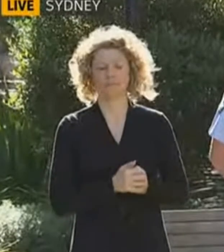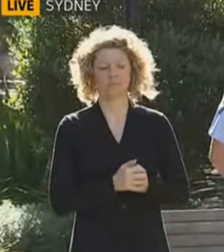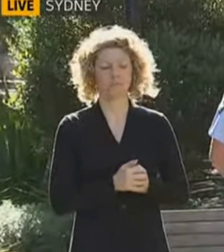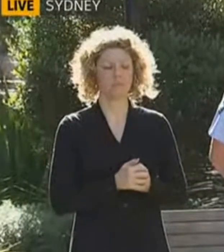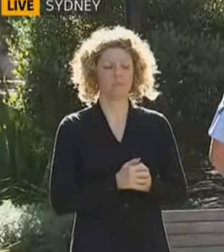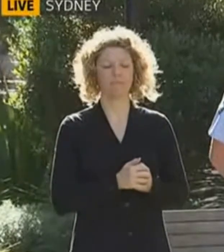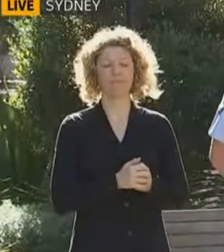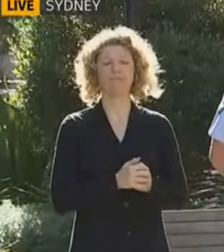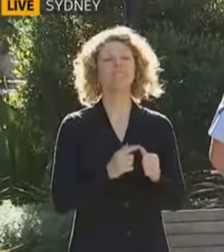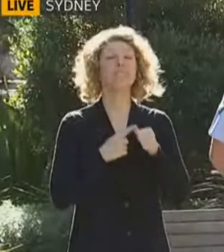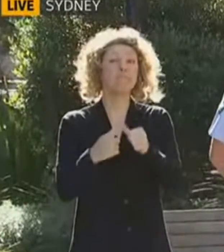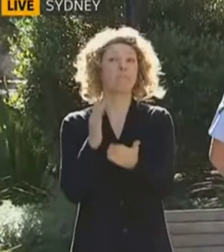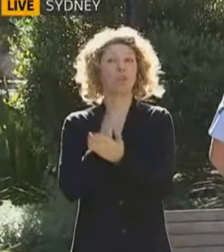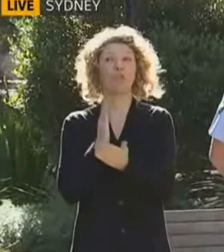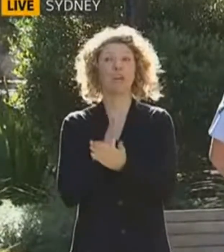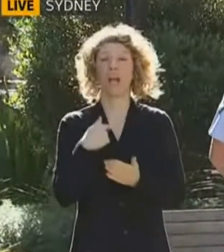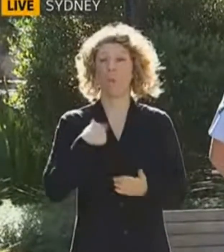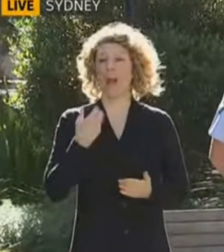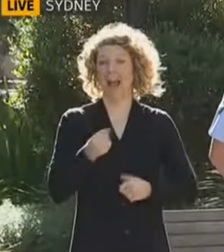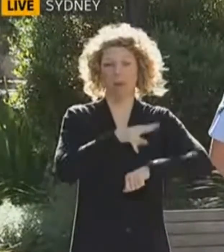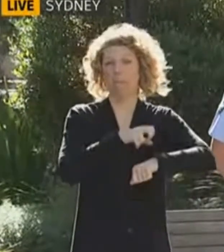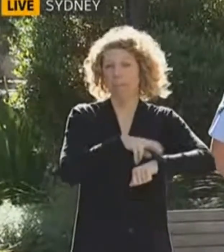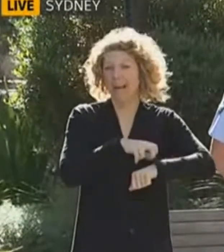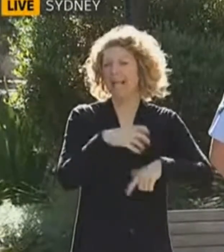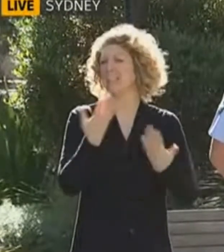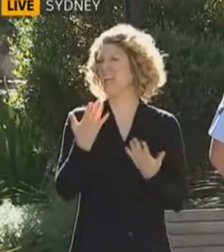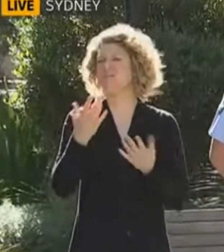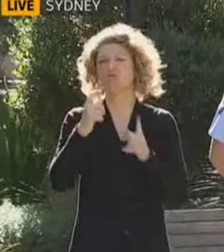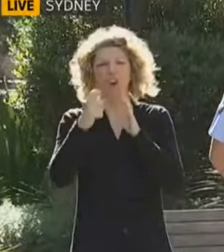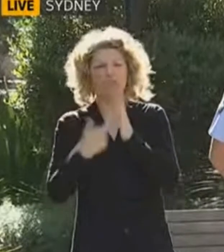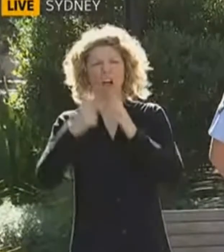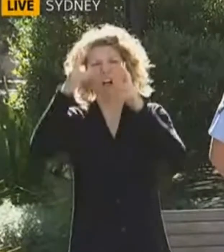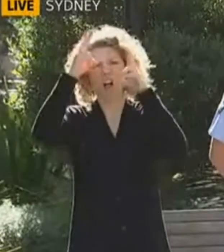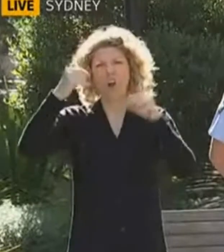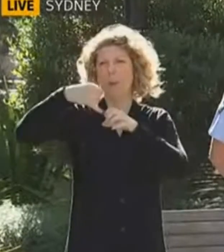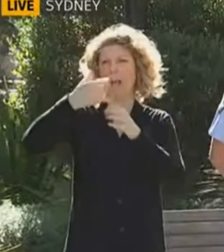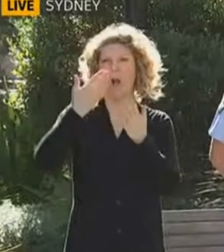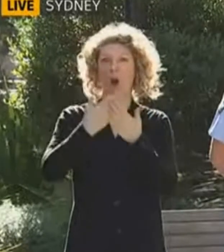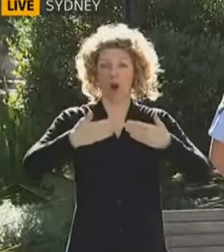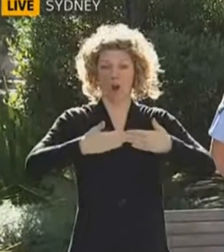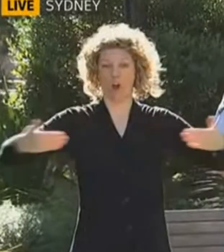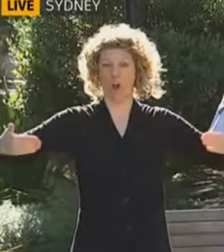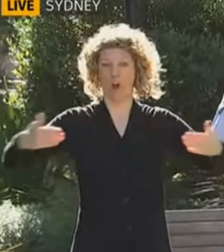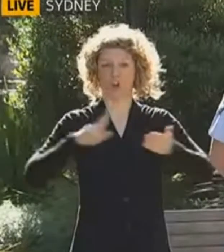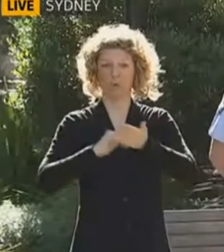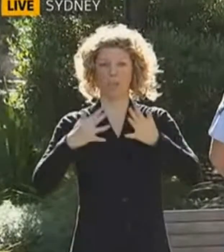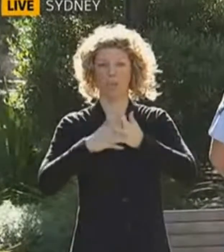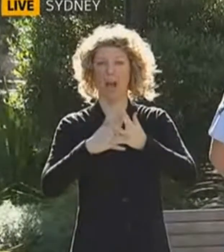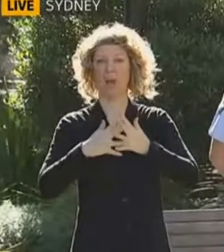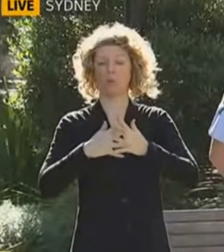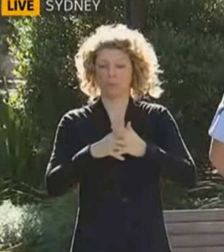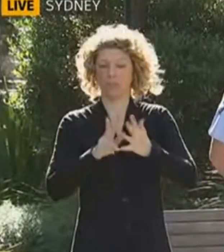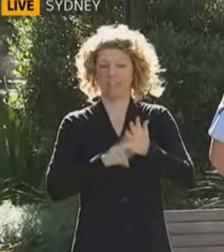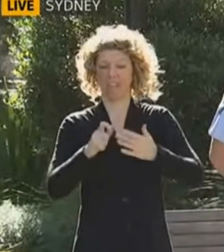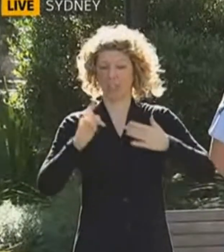we have police and health officials on our borders stopping anybody from those hotspots coming to New South Wales. So we've already had that in place